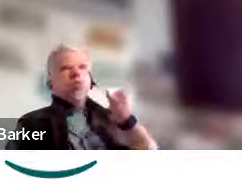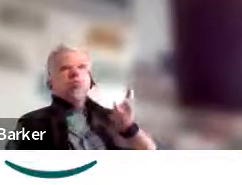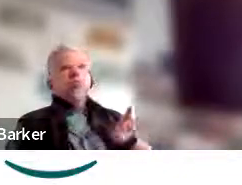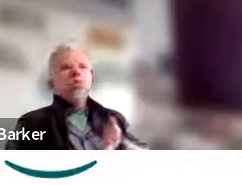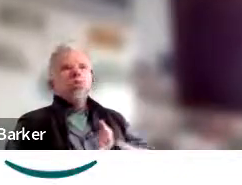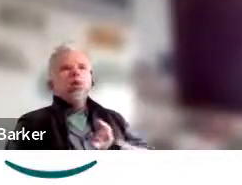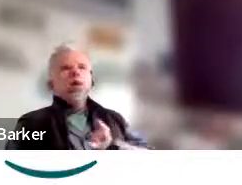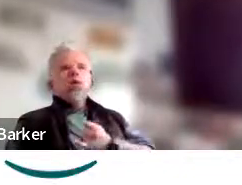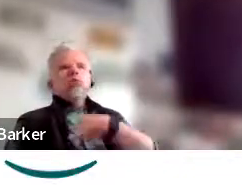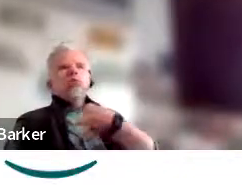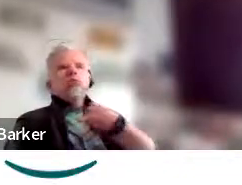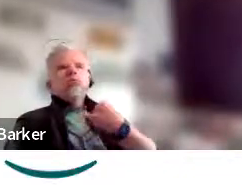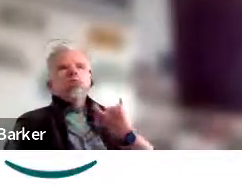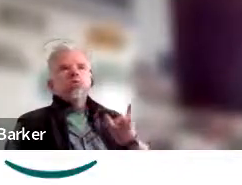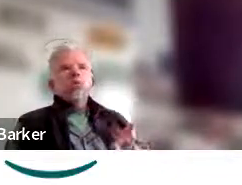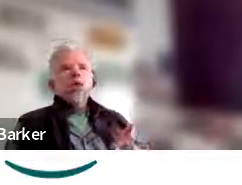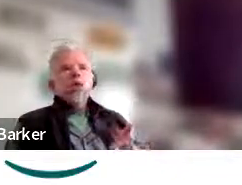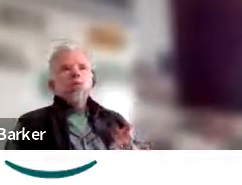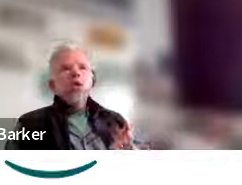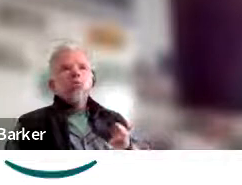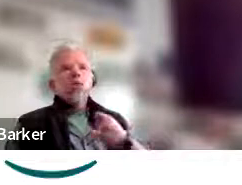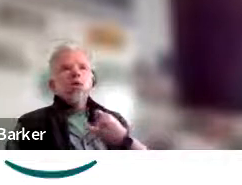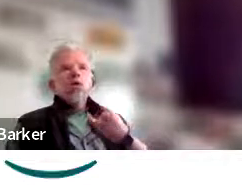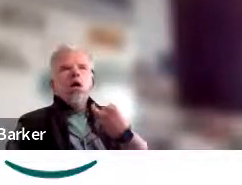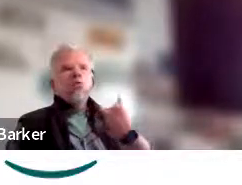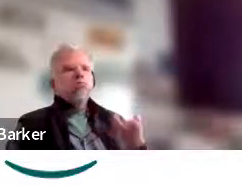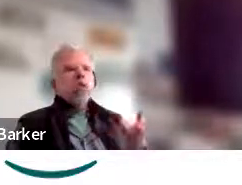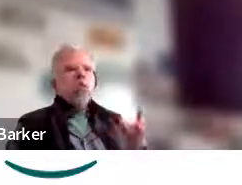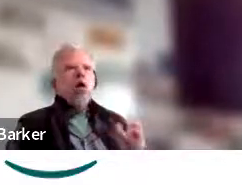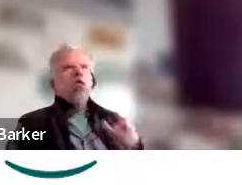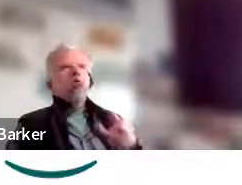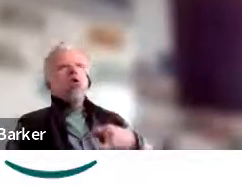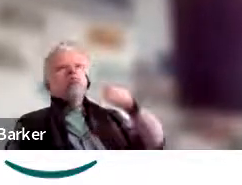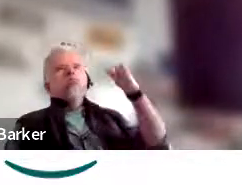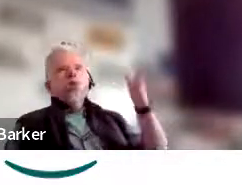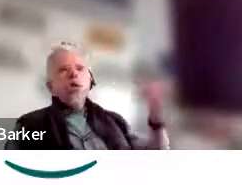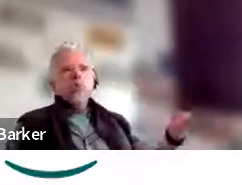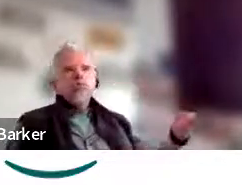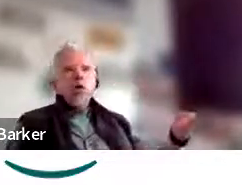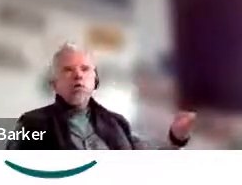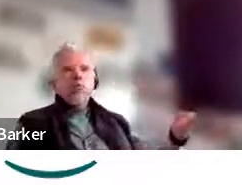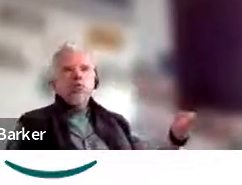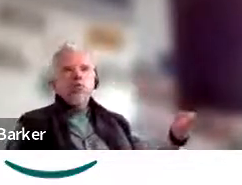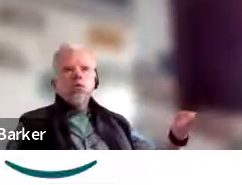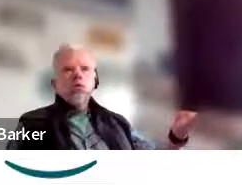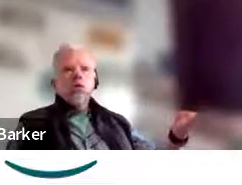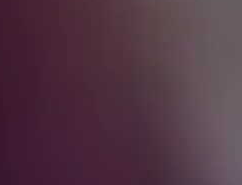think especially when you're meeting new people for the first time, it's really hard to break the ice because they will